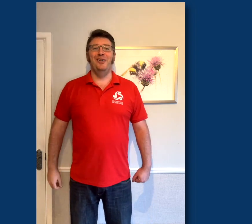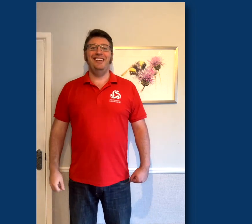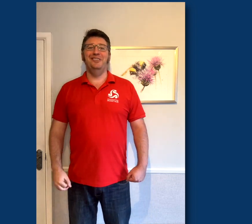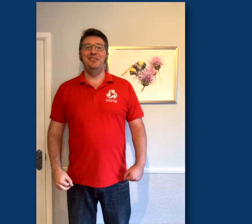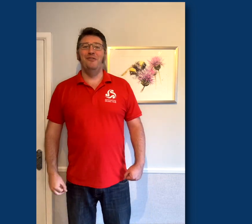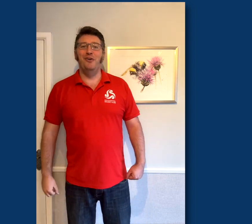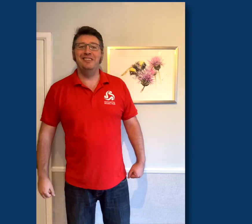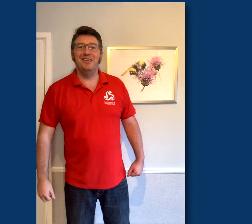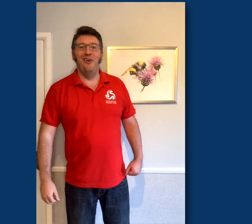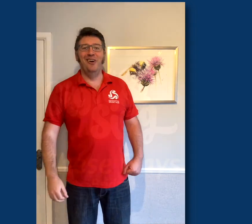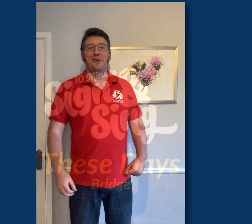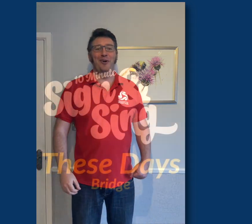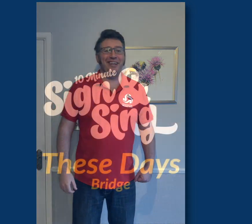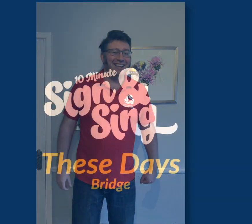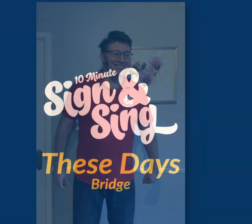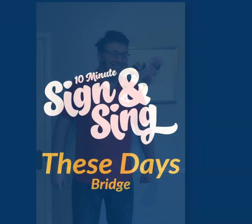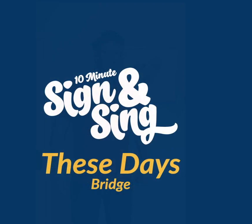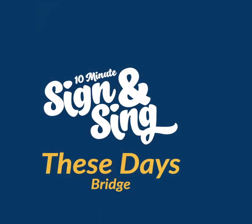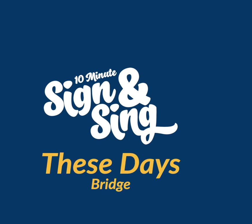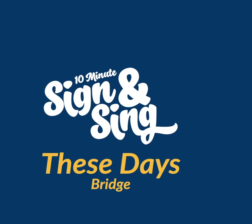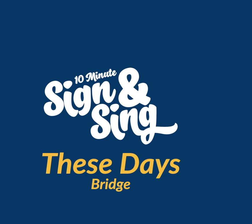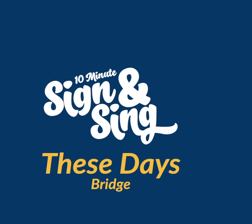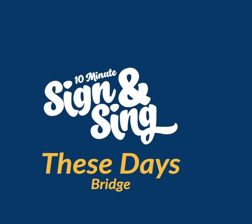choose whether you want to use your voice or your body.